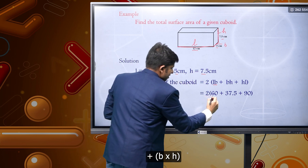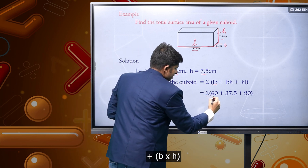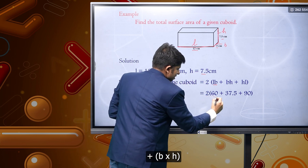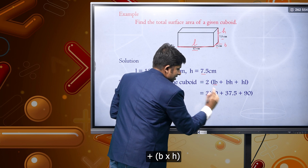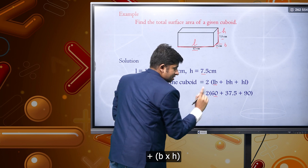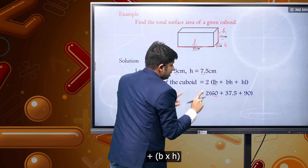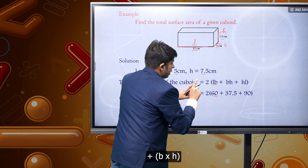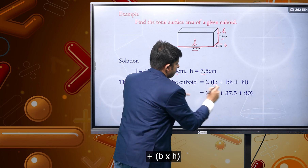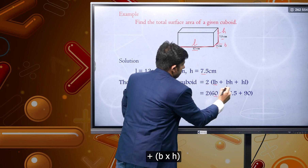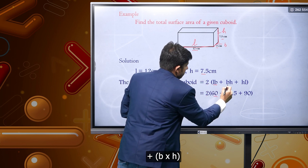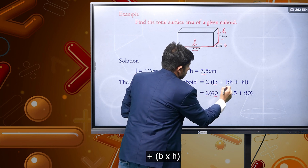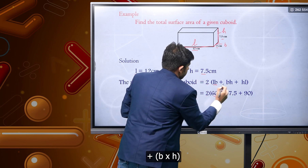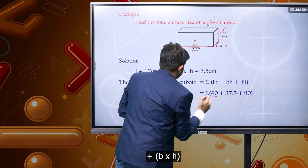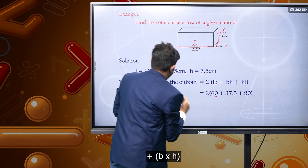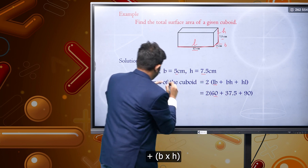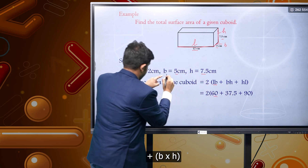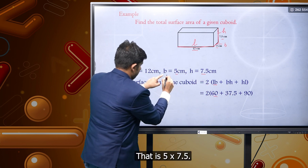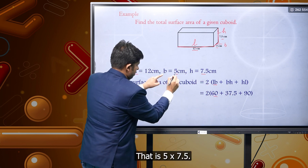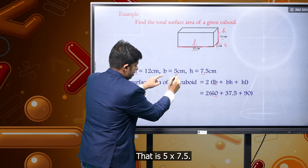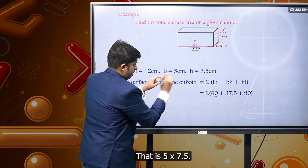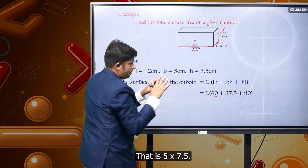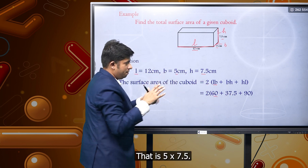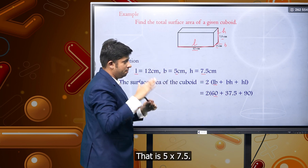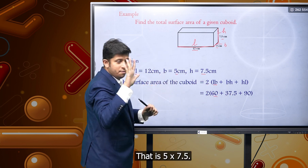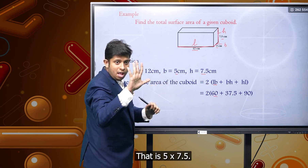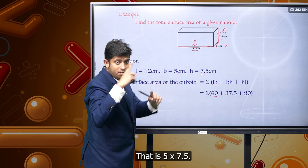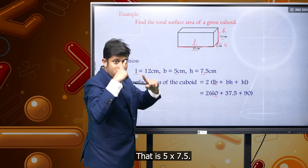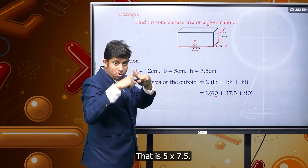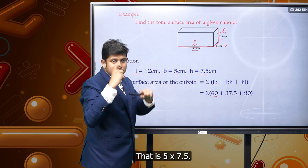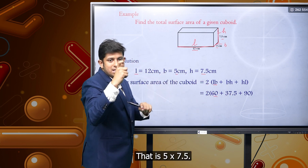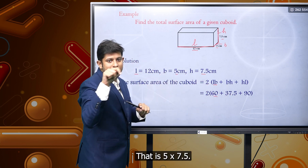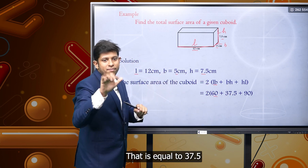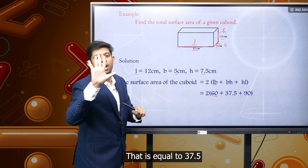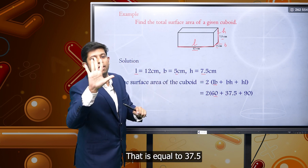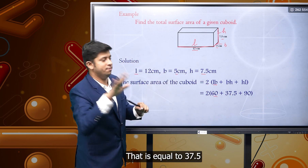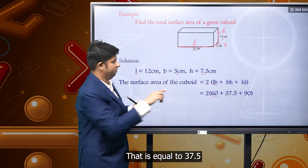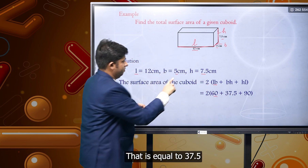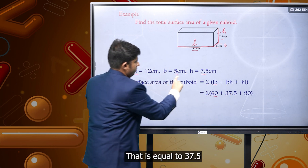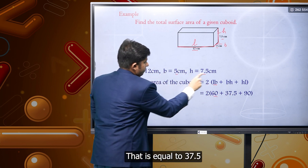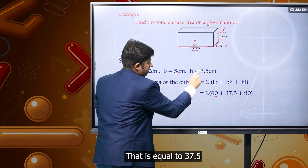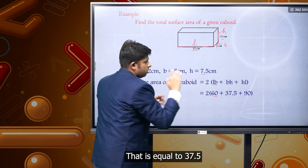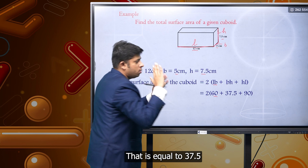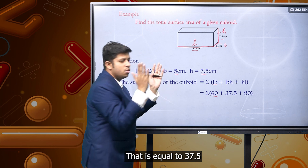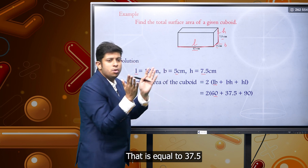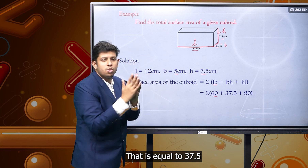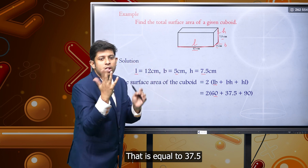Plus B into H, that is 5 into 7.5, that is equal to 37.5.